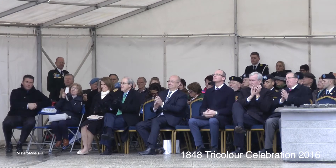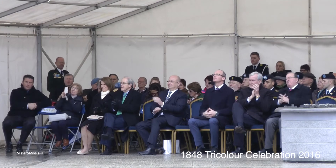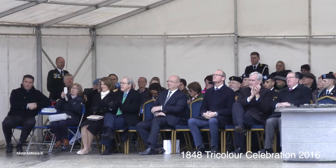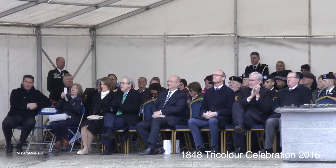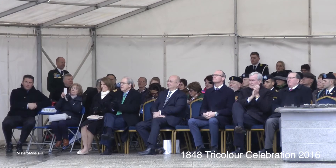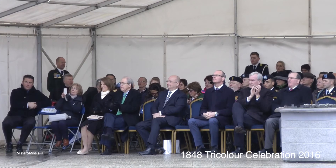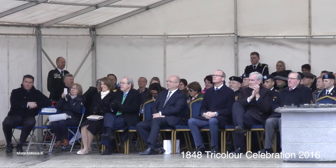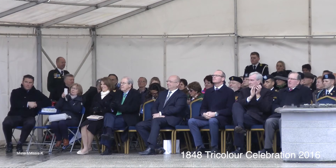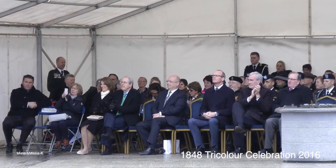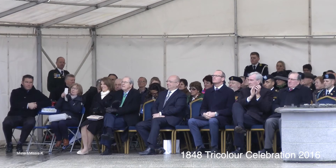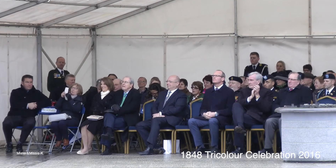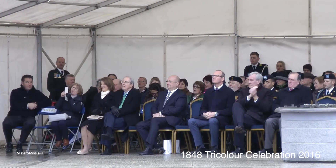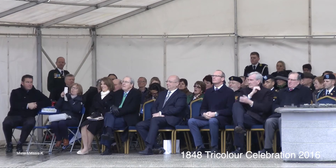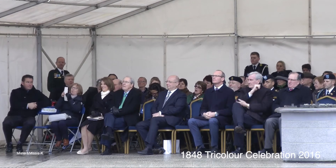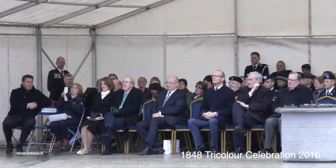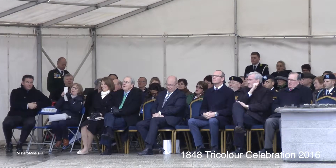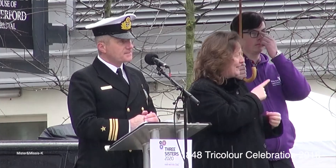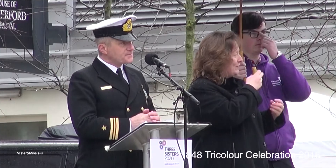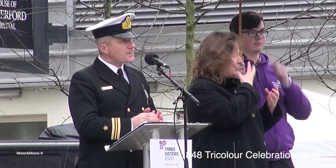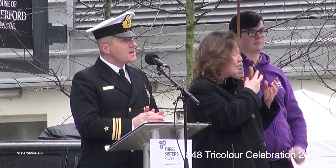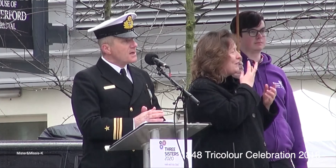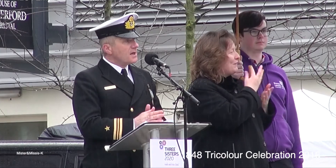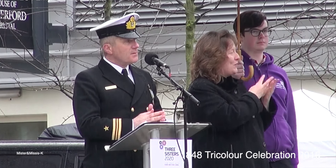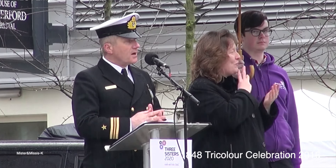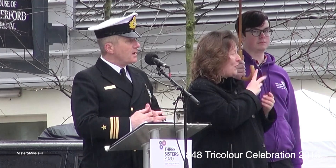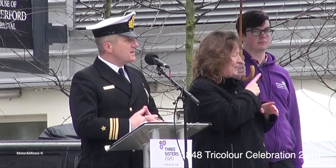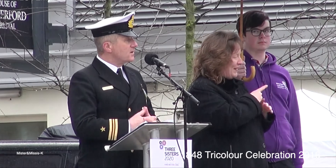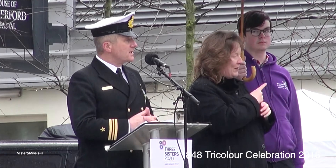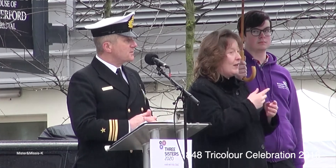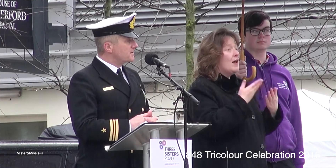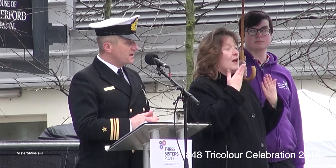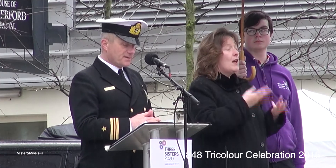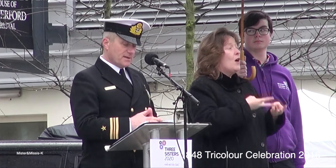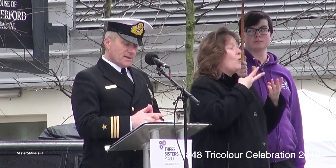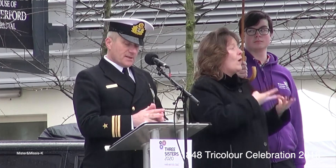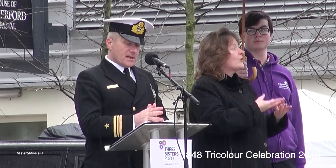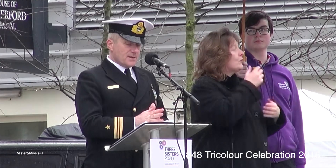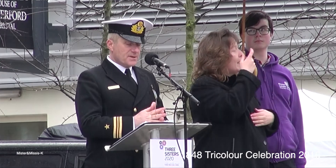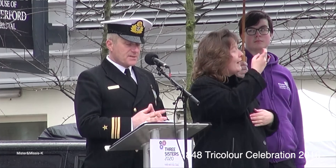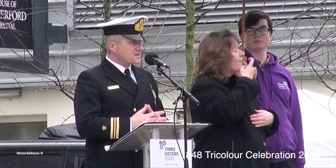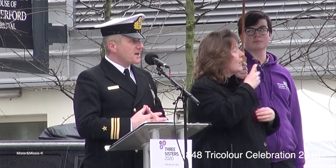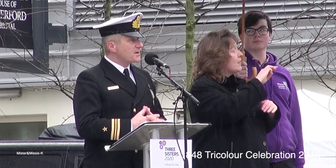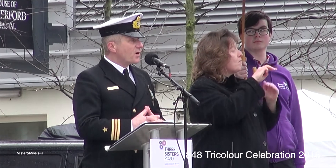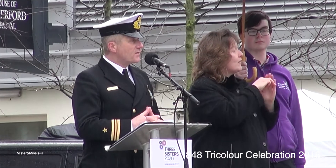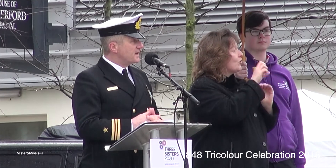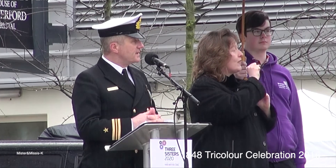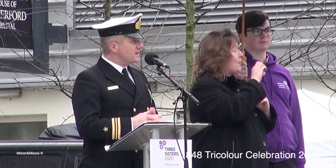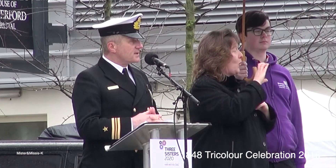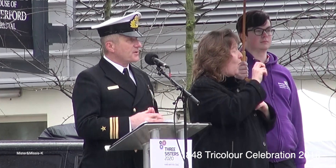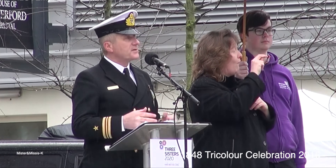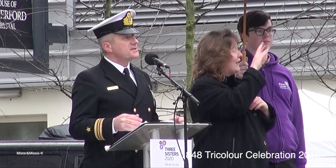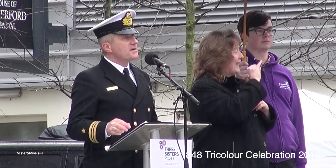Thank you, Mayor Collins, and inspiring few words there. I would now like to invite Minister Simon